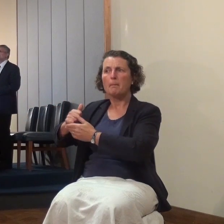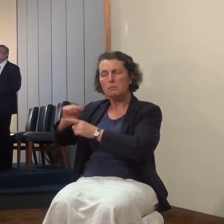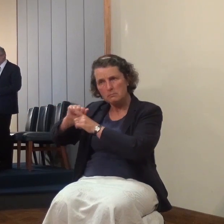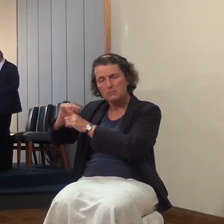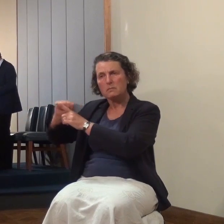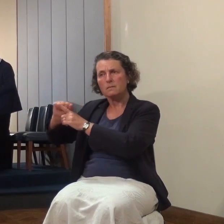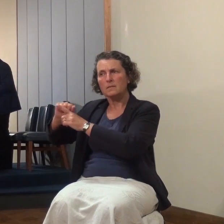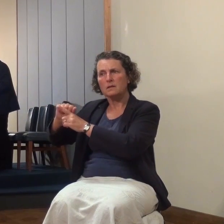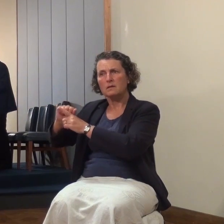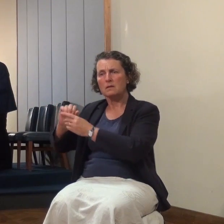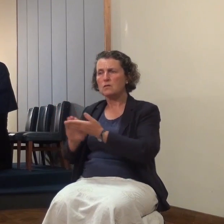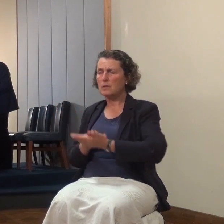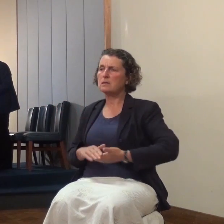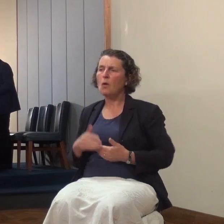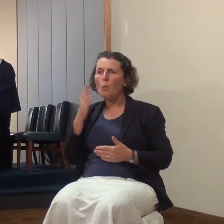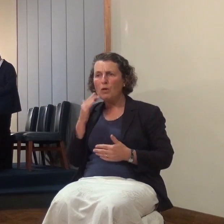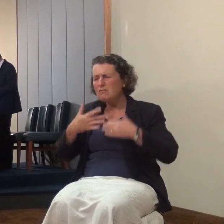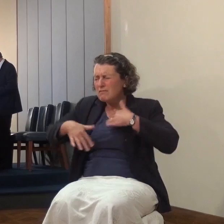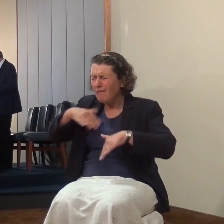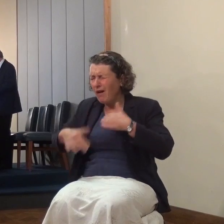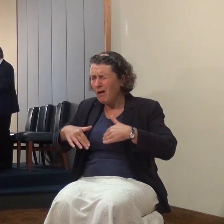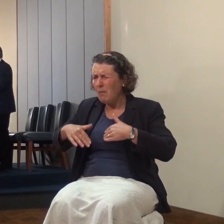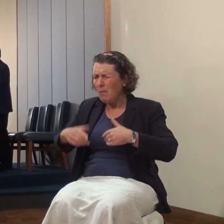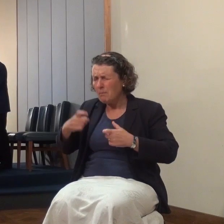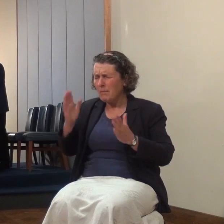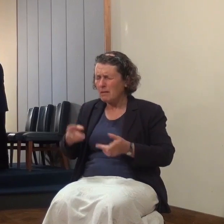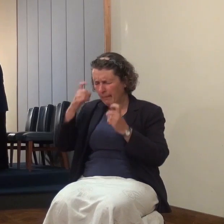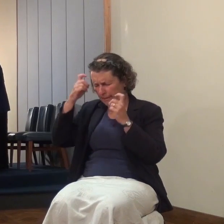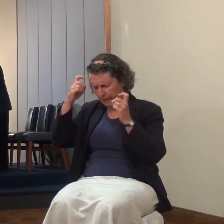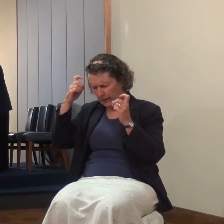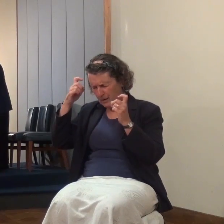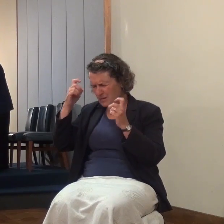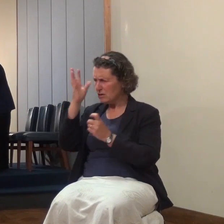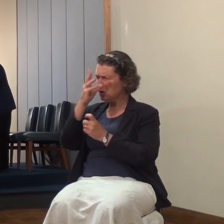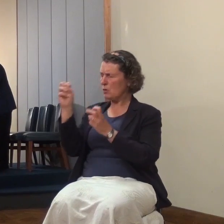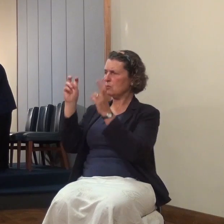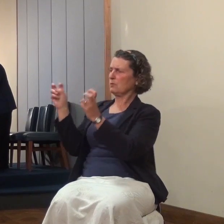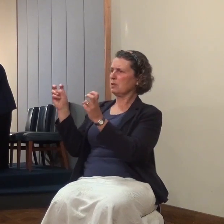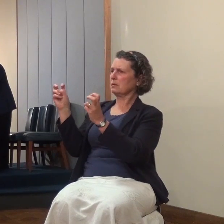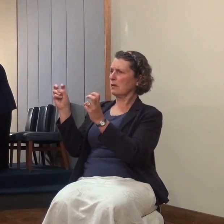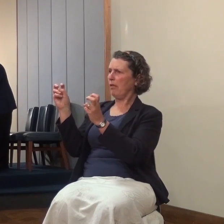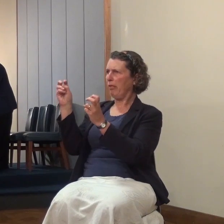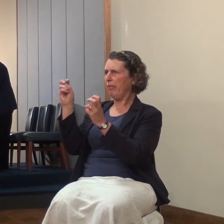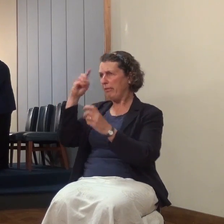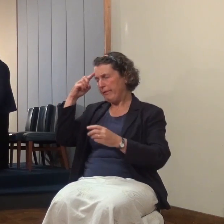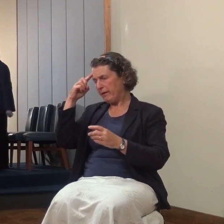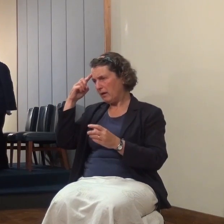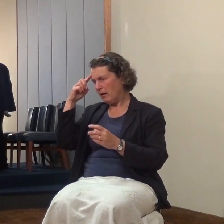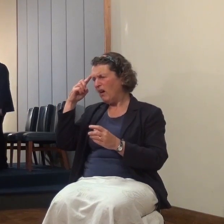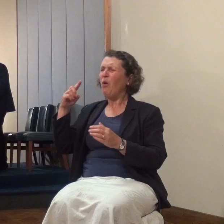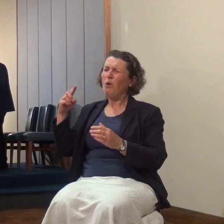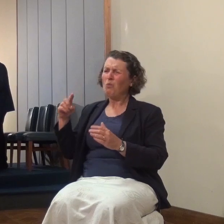heightened spiritual discernment and sensitivity. It's certainly not a time to go absent without leave. That is why it